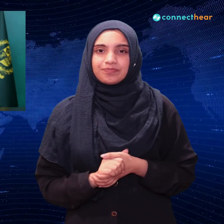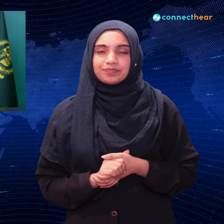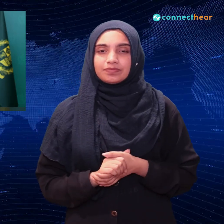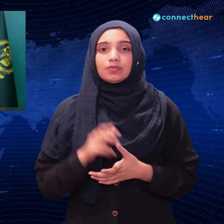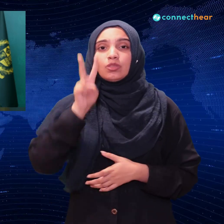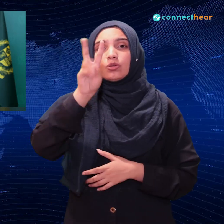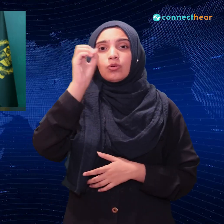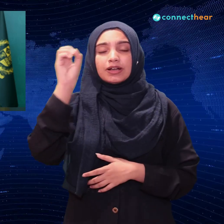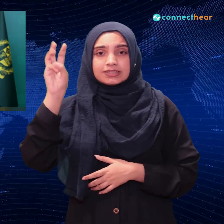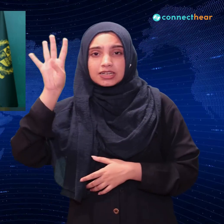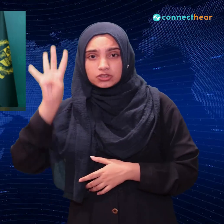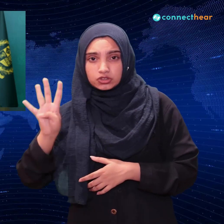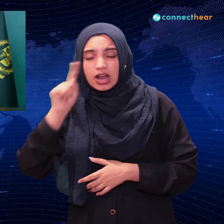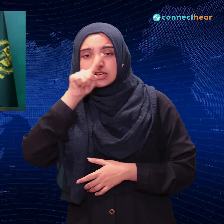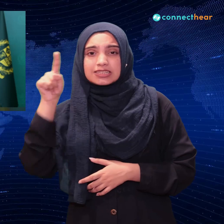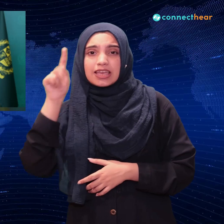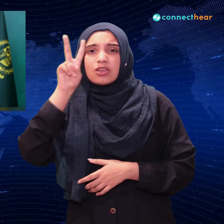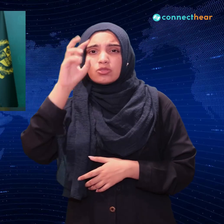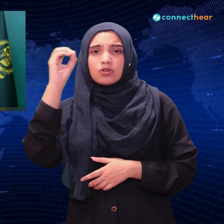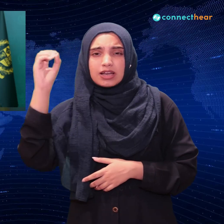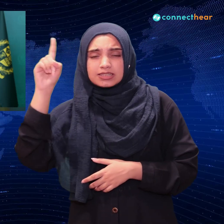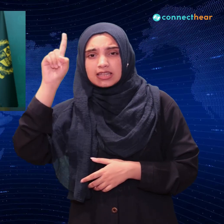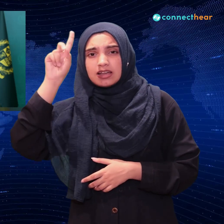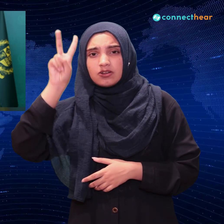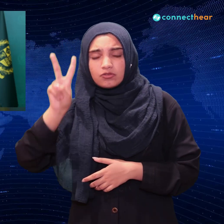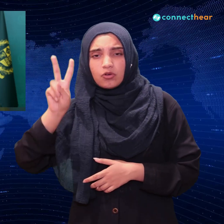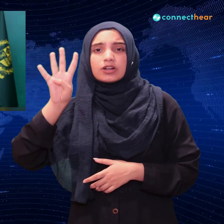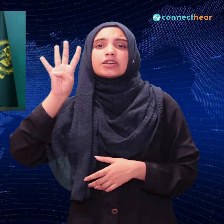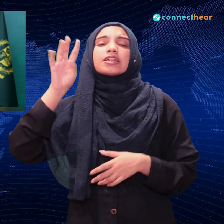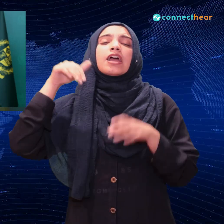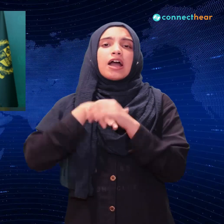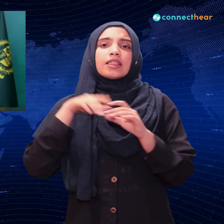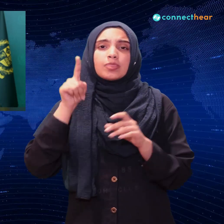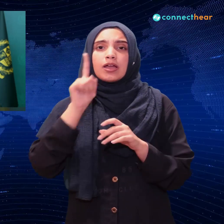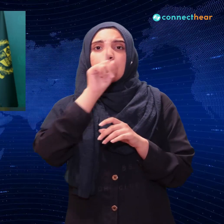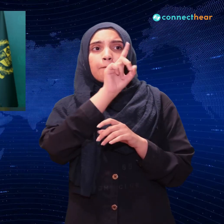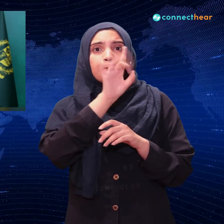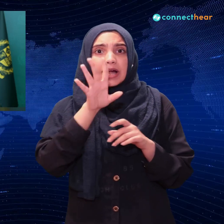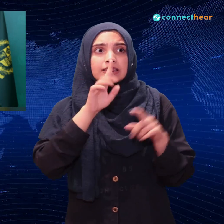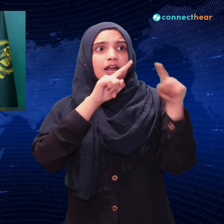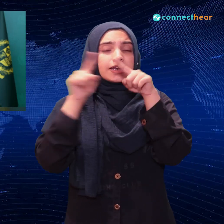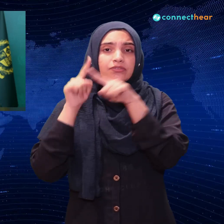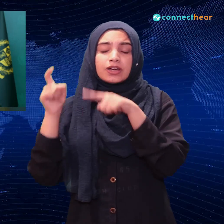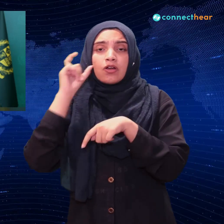2004 and 2014, there were 50 different militant groups attacking the state of Pakistan.